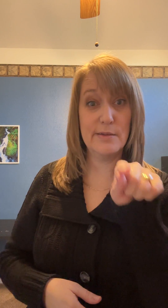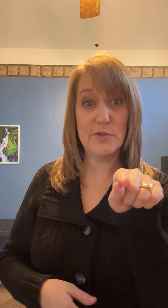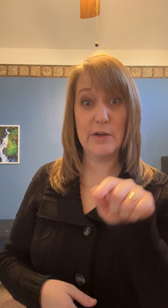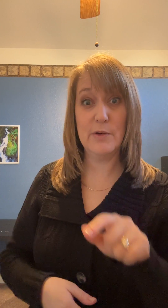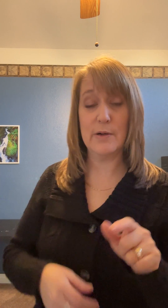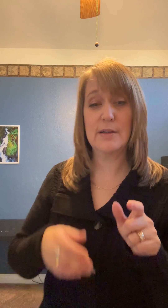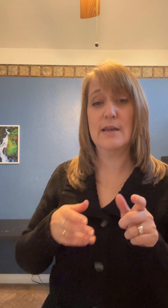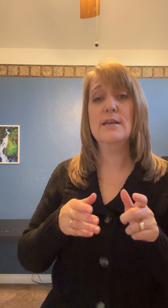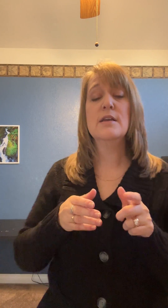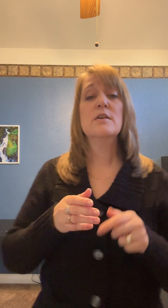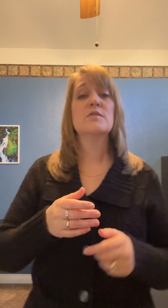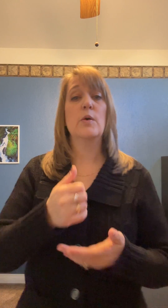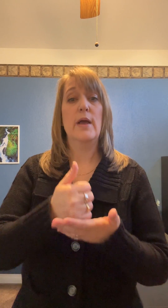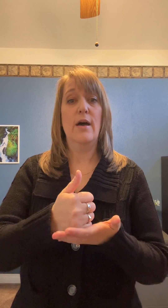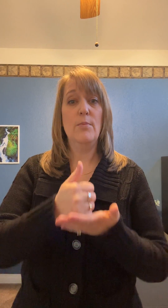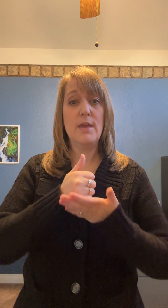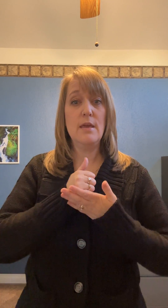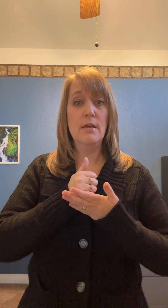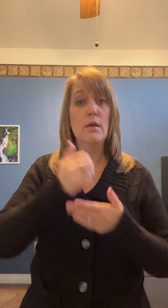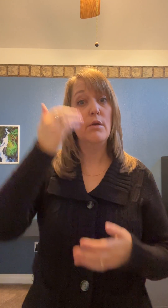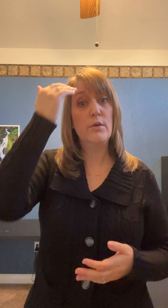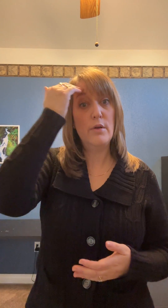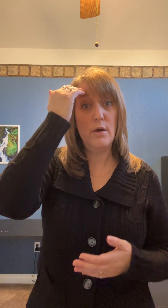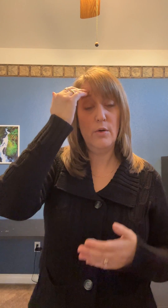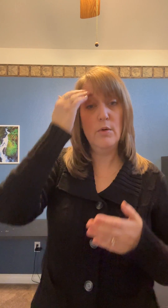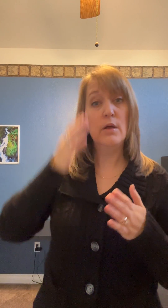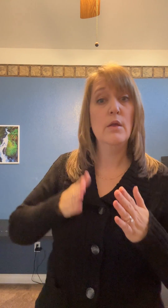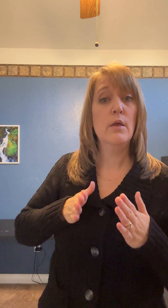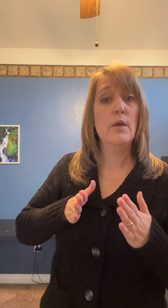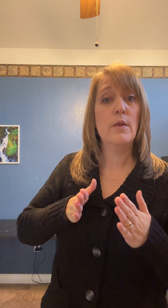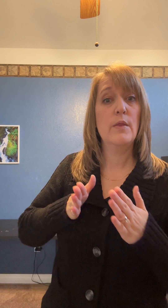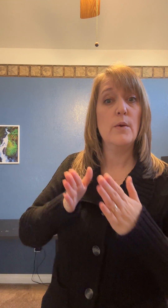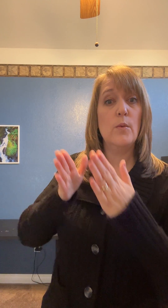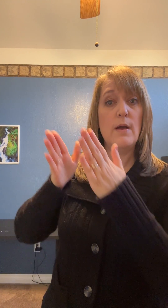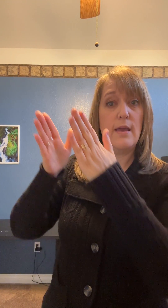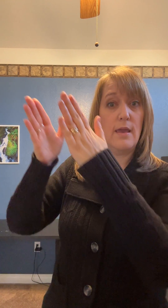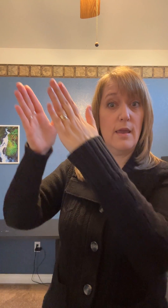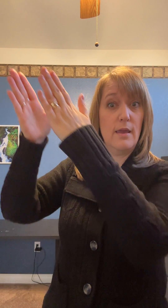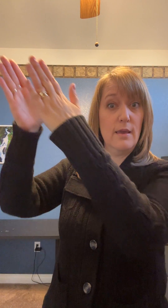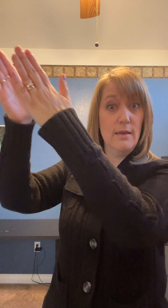straight forward. Okay. So help me know the way.